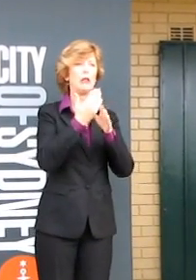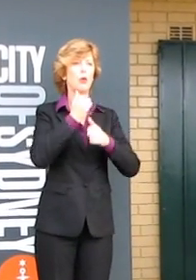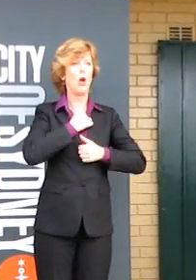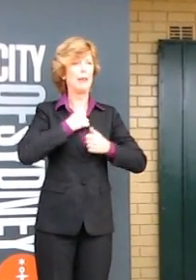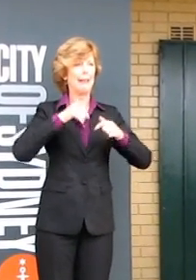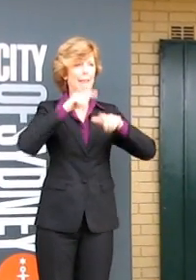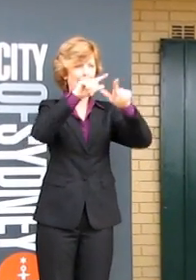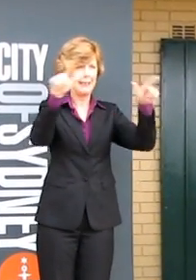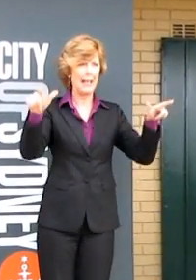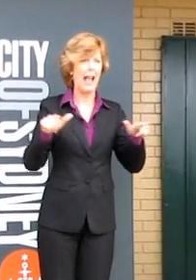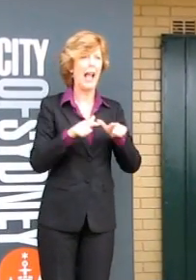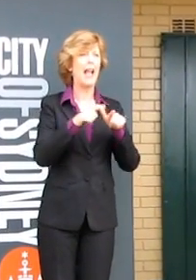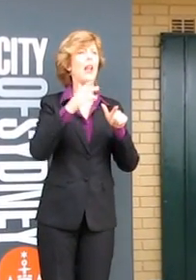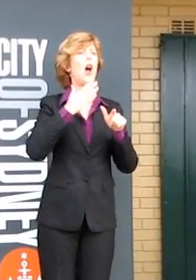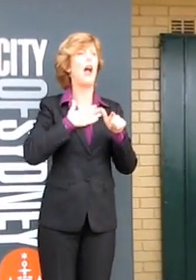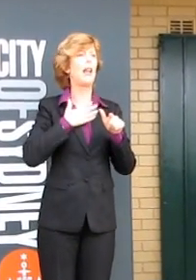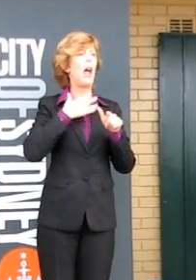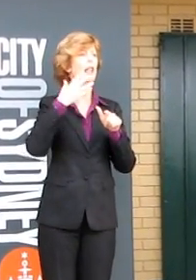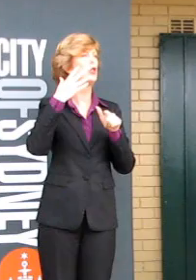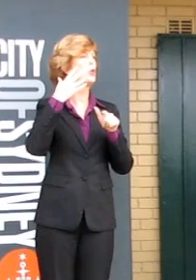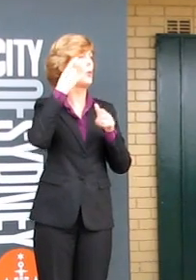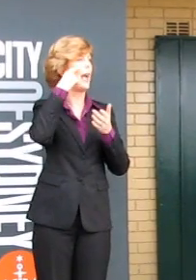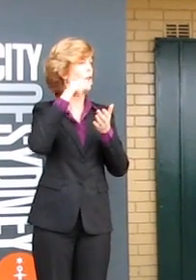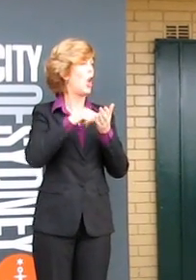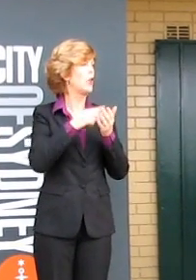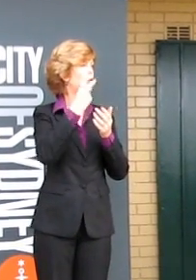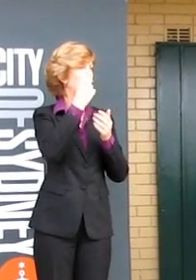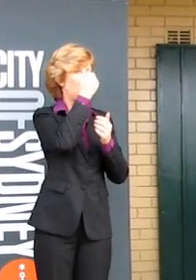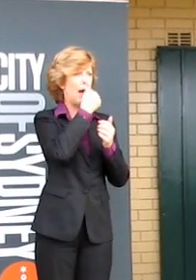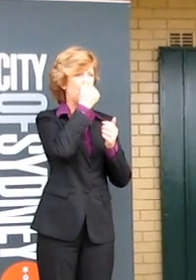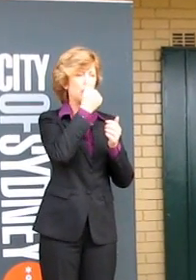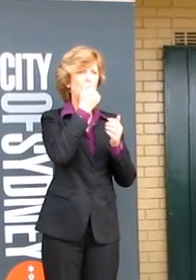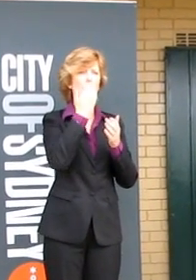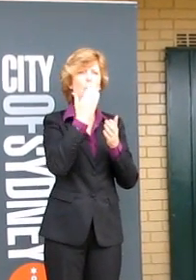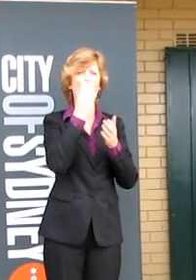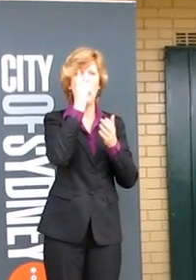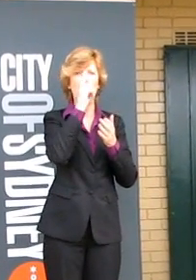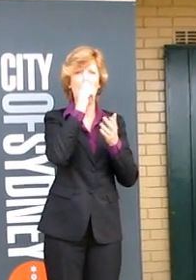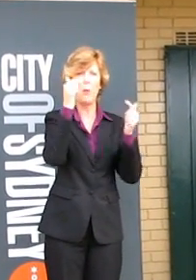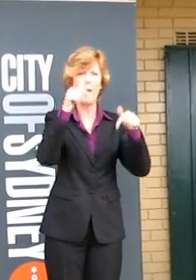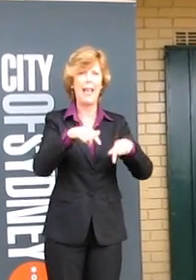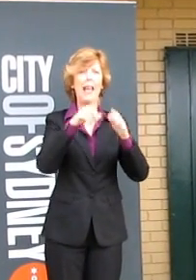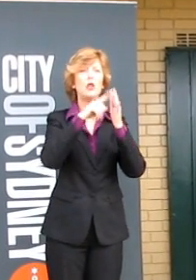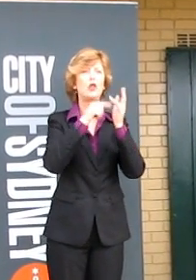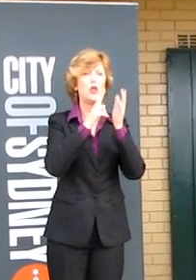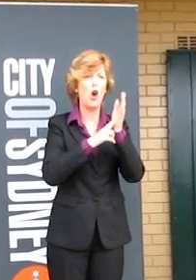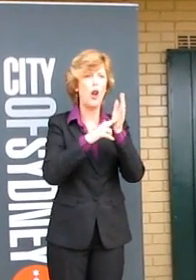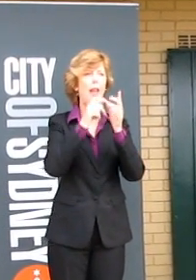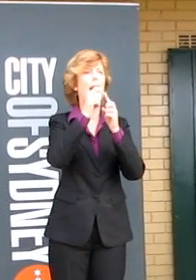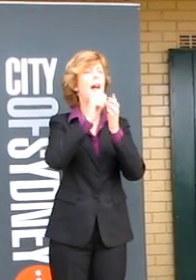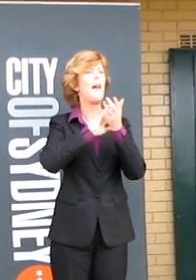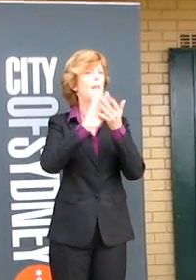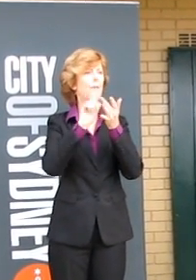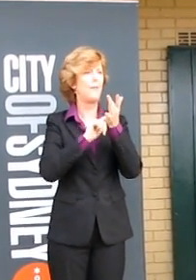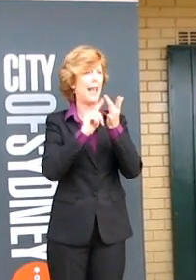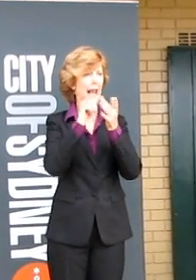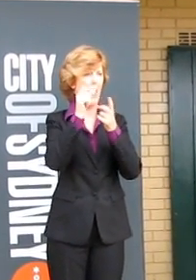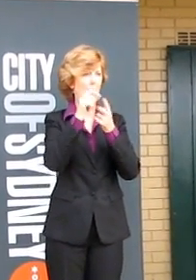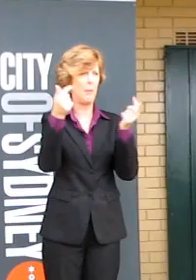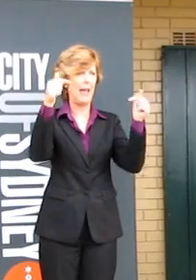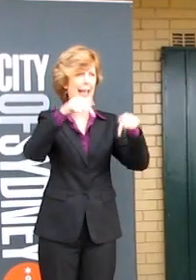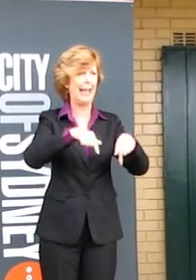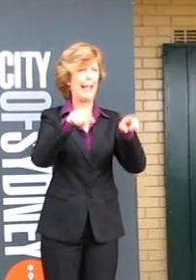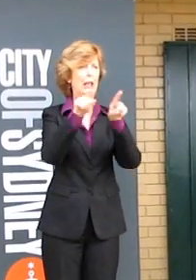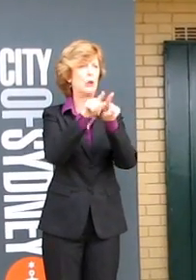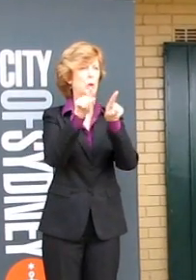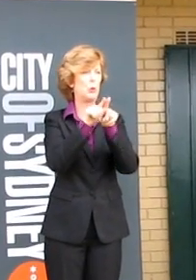and Irene Doughtney. And John and Philip. Are they here too? Oh, right. And John